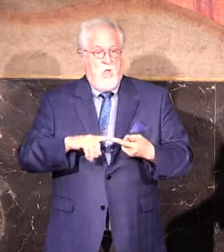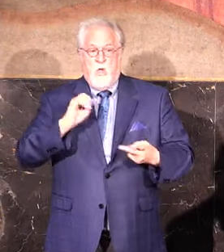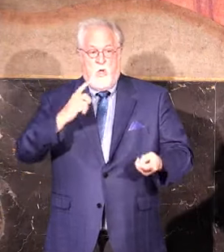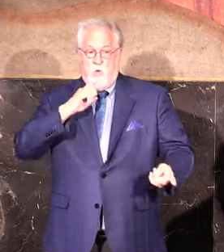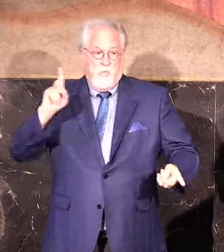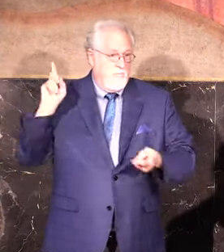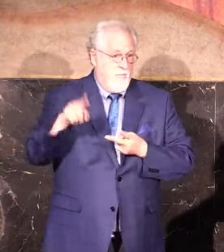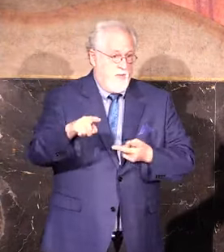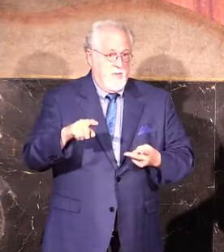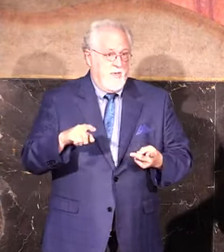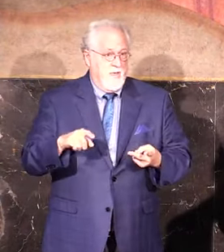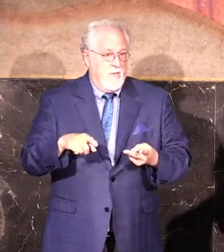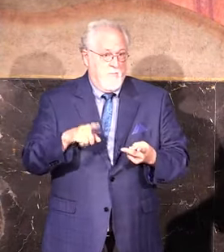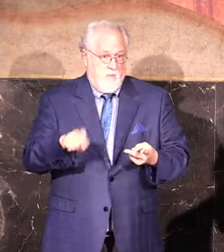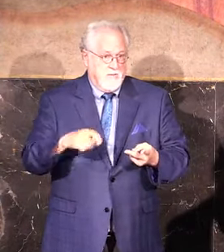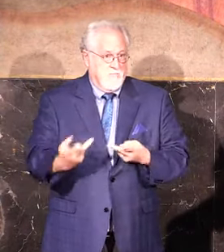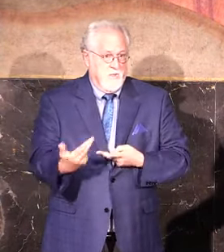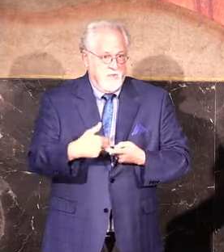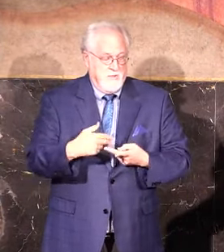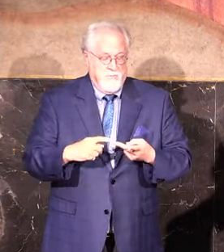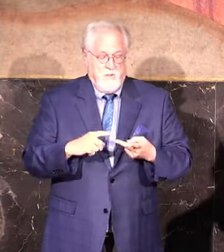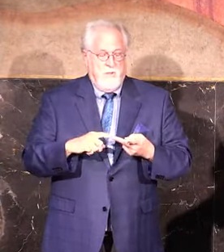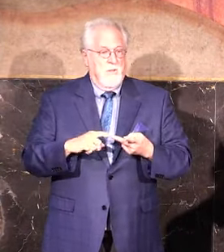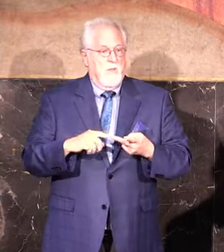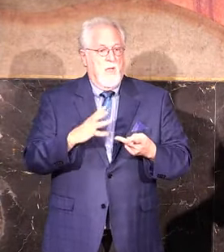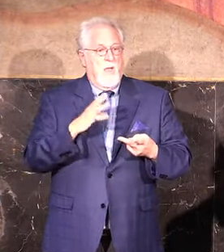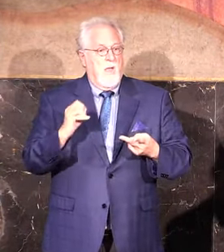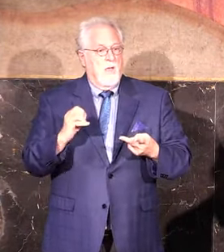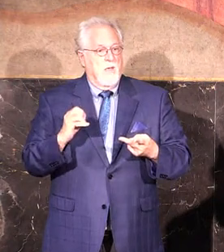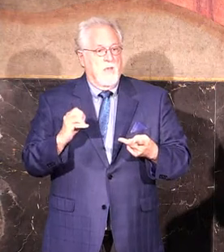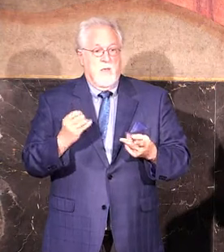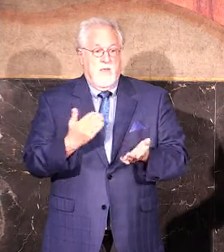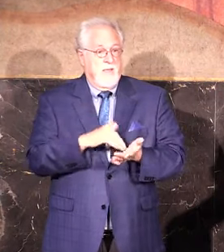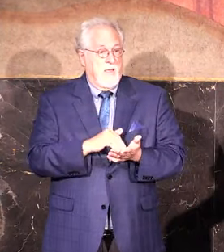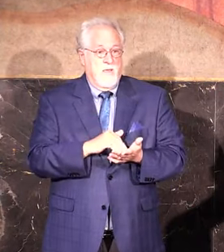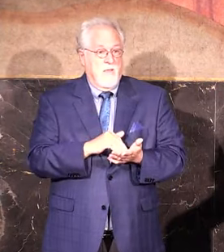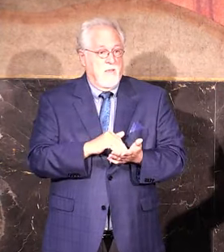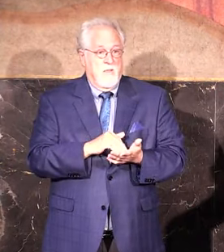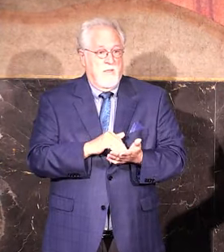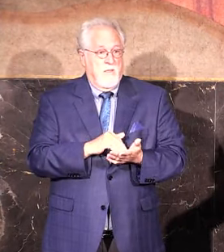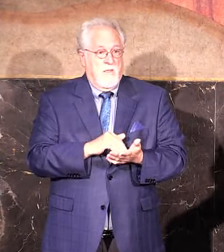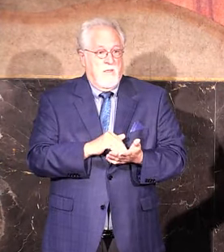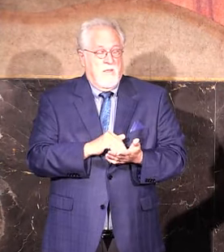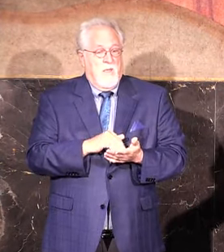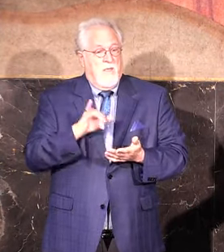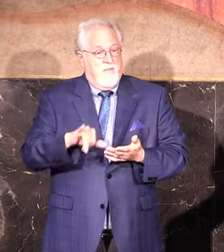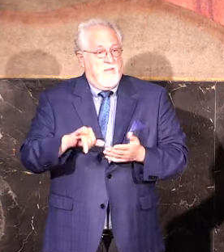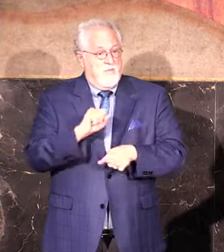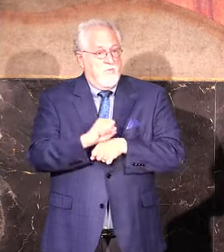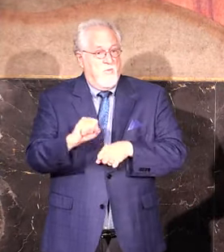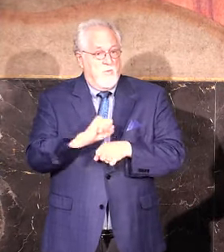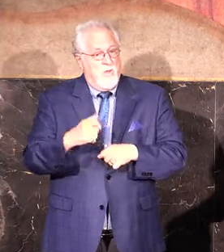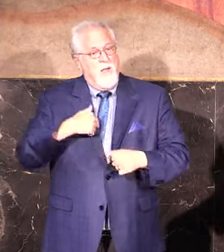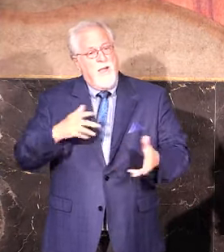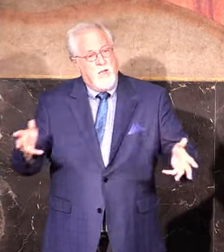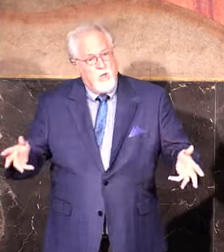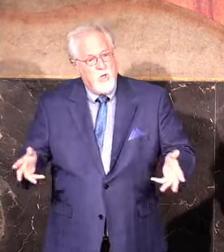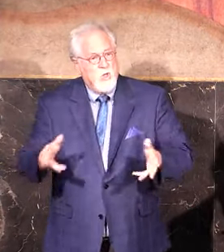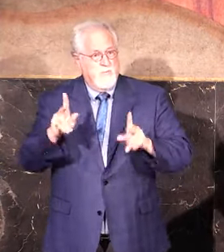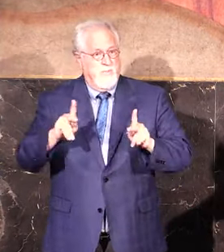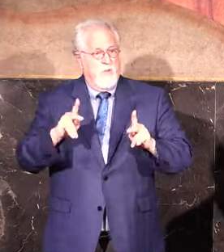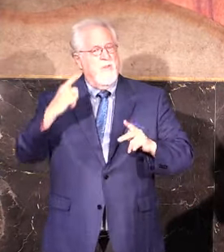mandate that anybody participate. And again, this is one of those efforts where I would encourage people